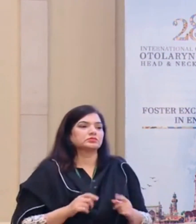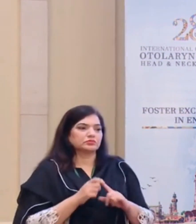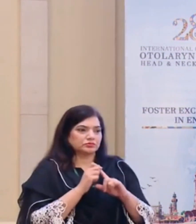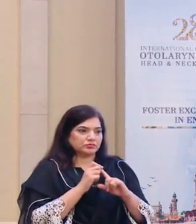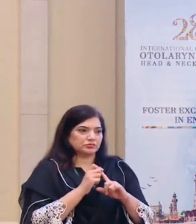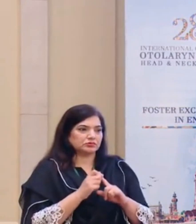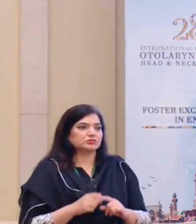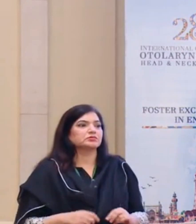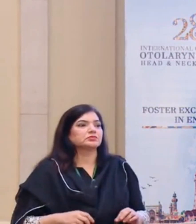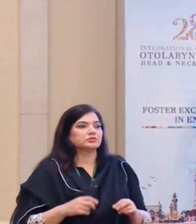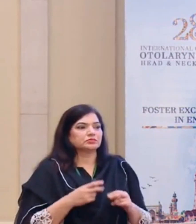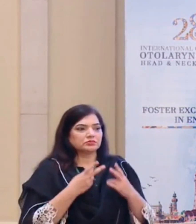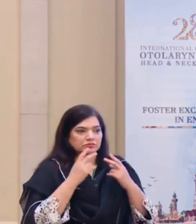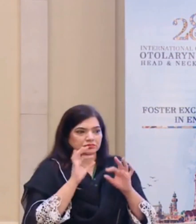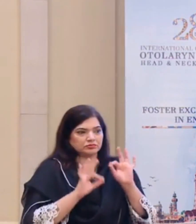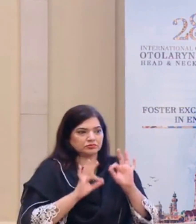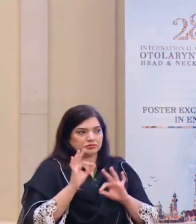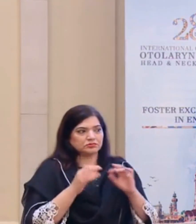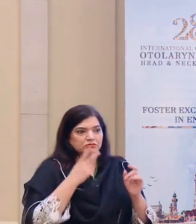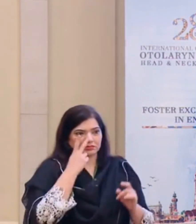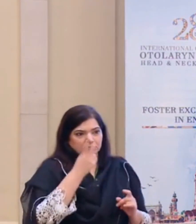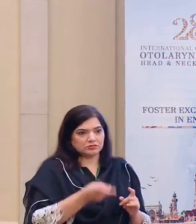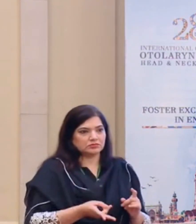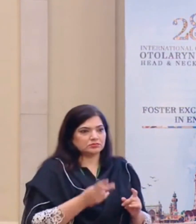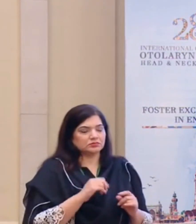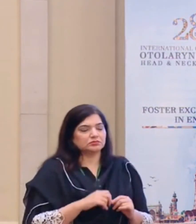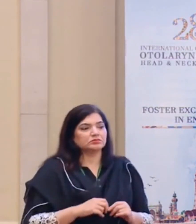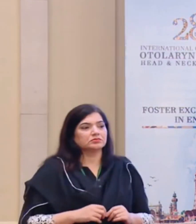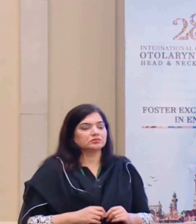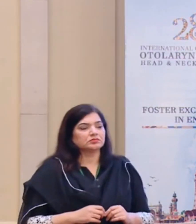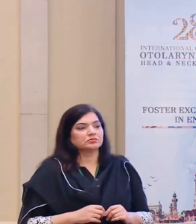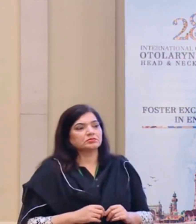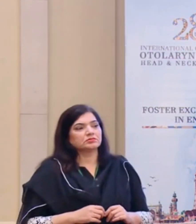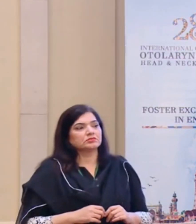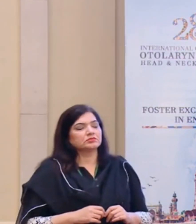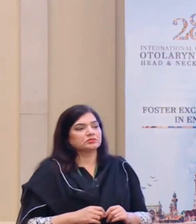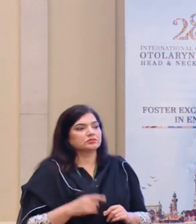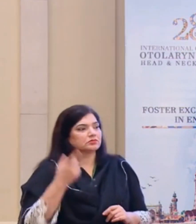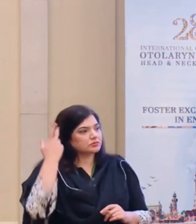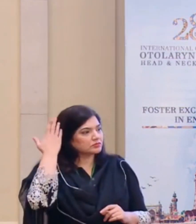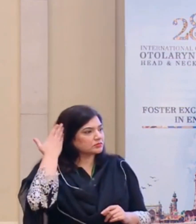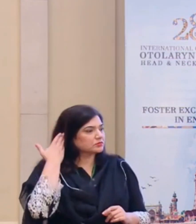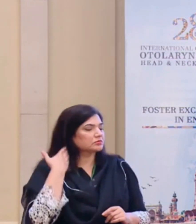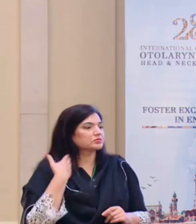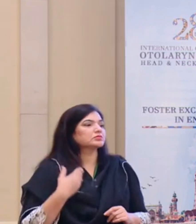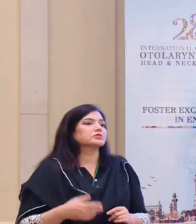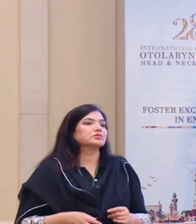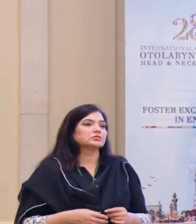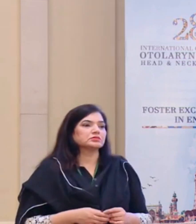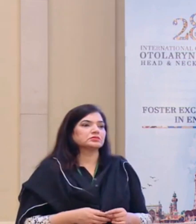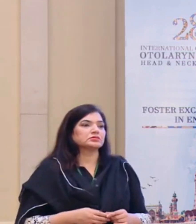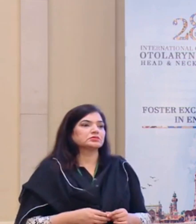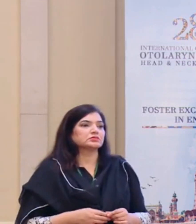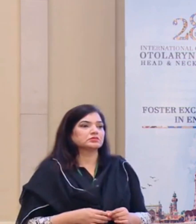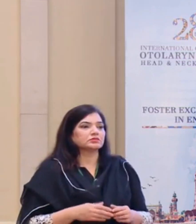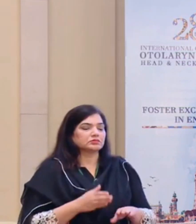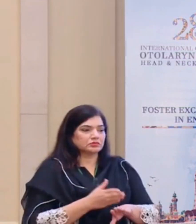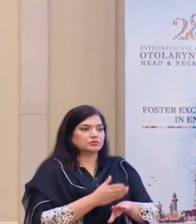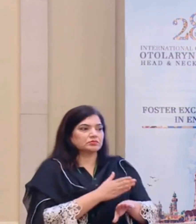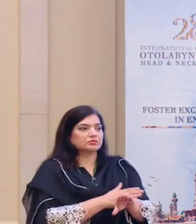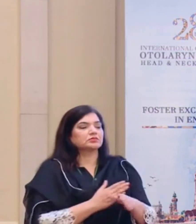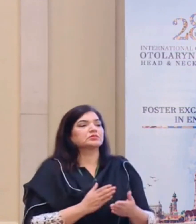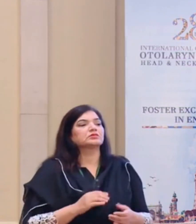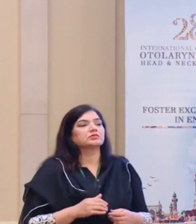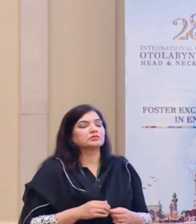reviewed 32 cases of C&D that had surgery over a prolonged period of time. The